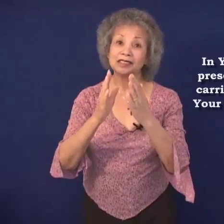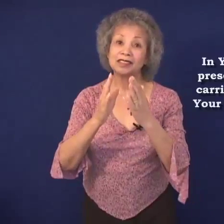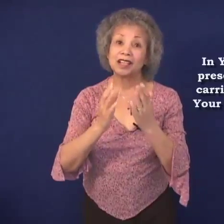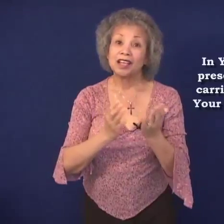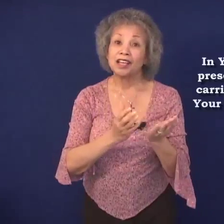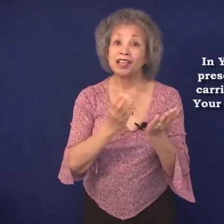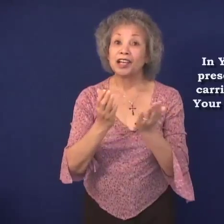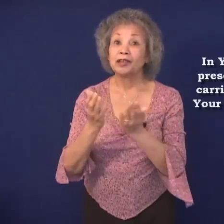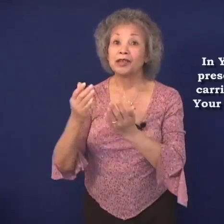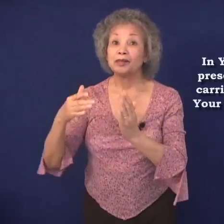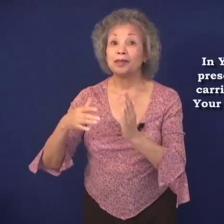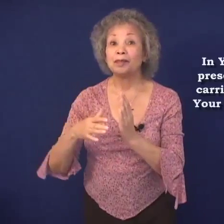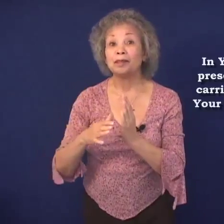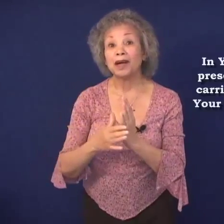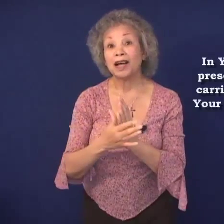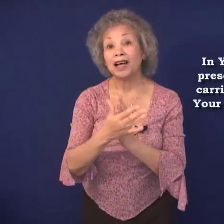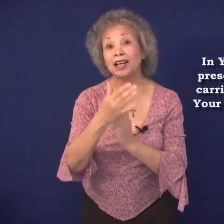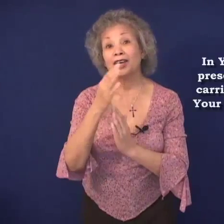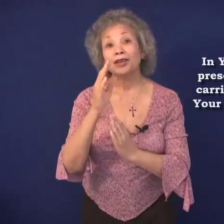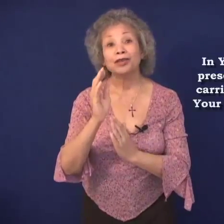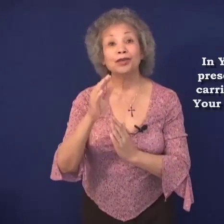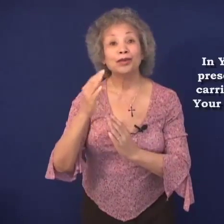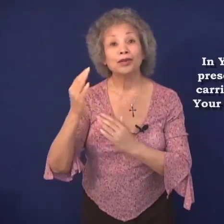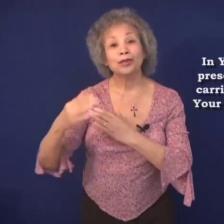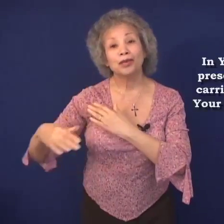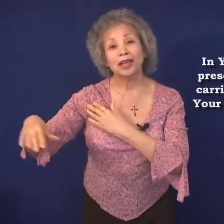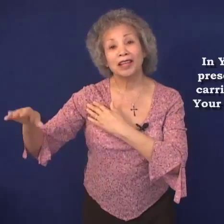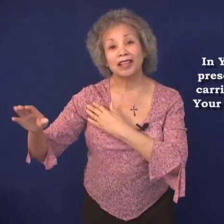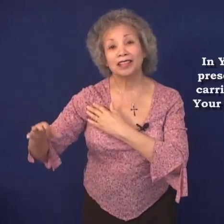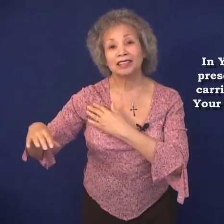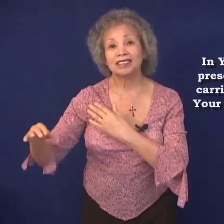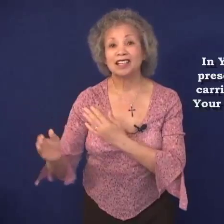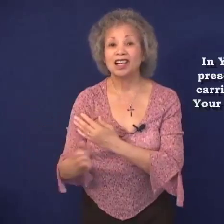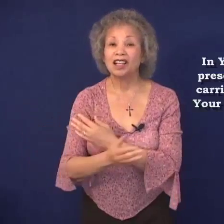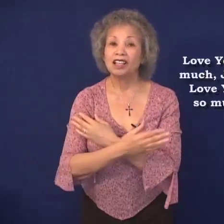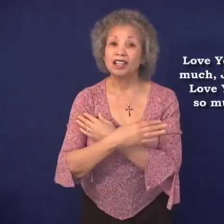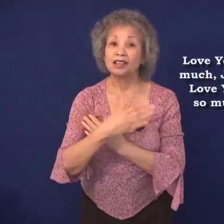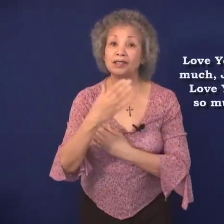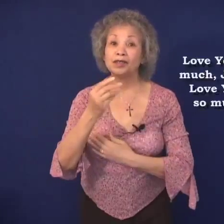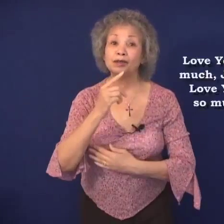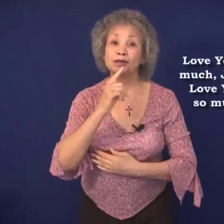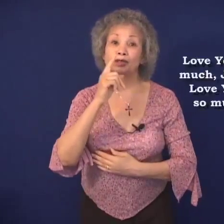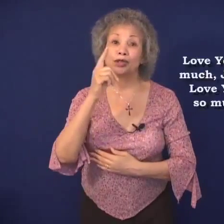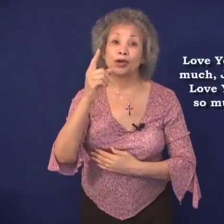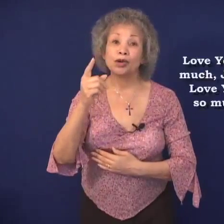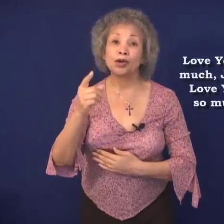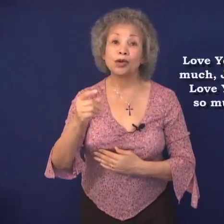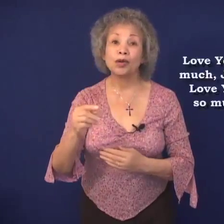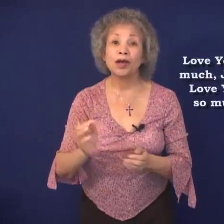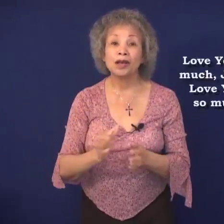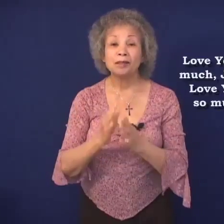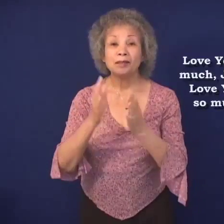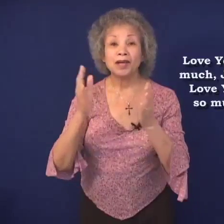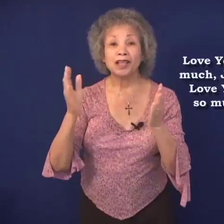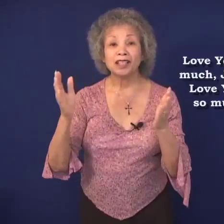presence, carried by your wings. Love you so